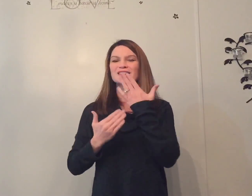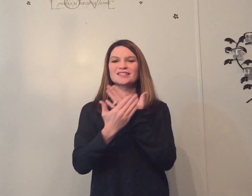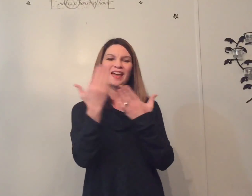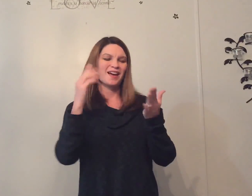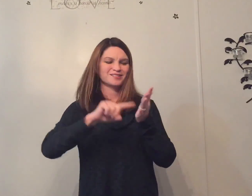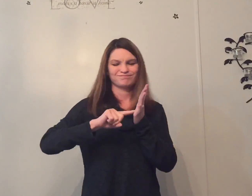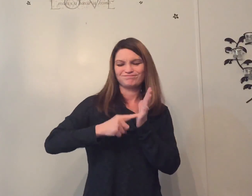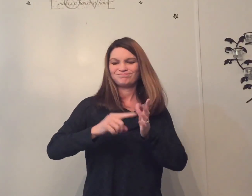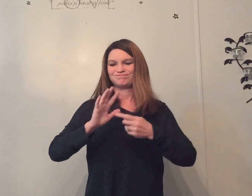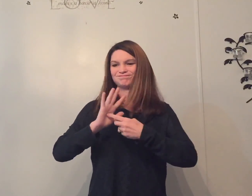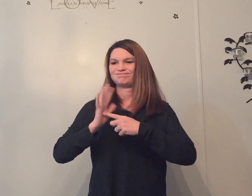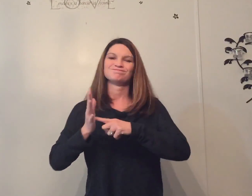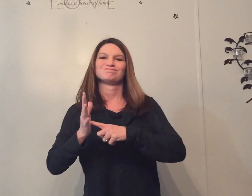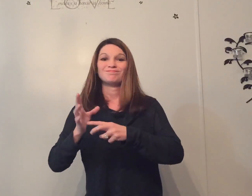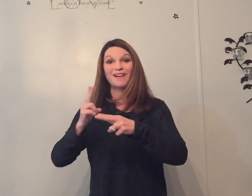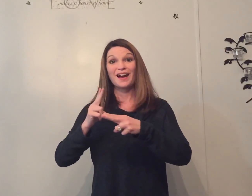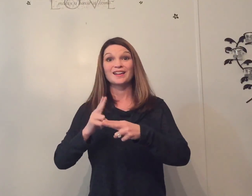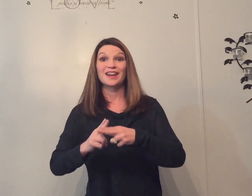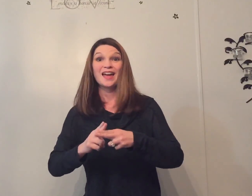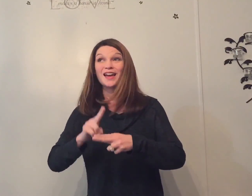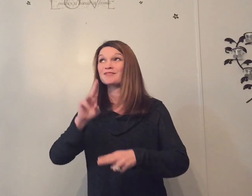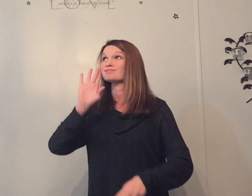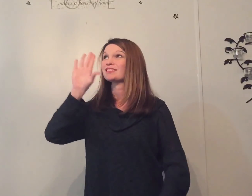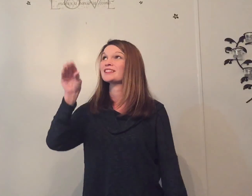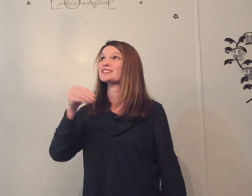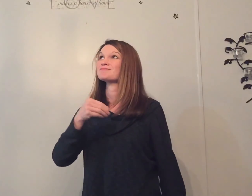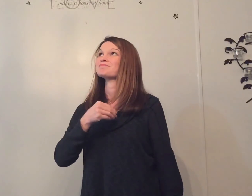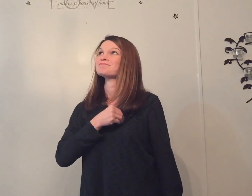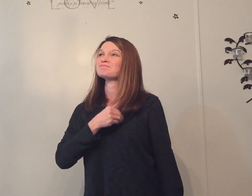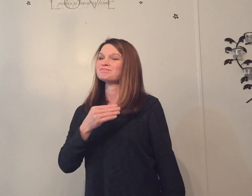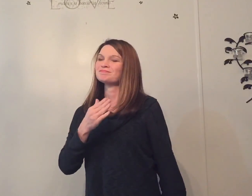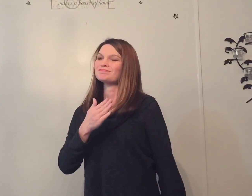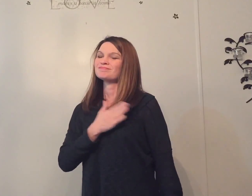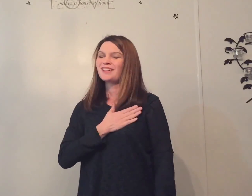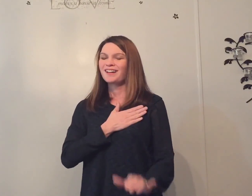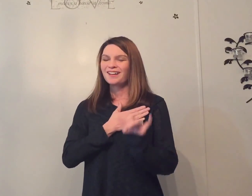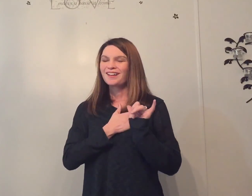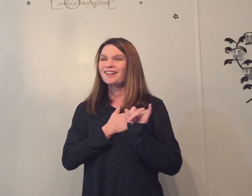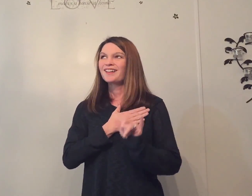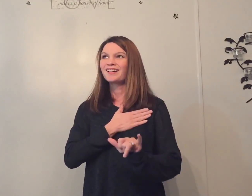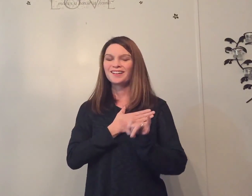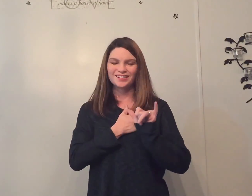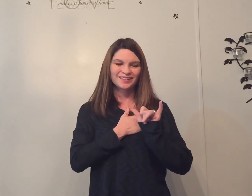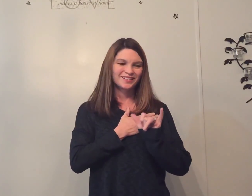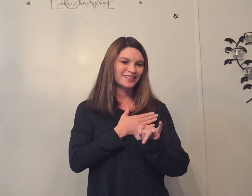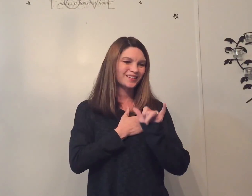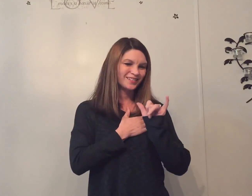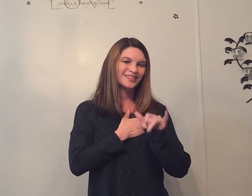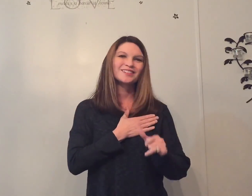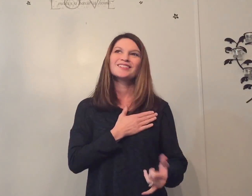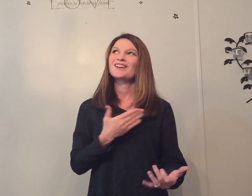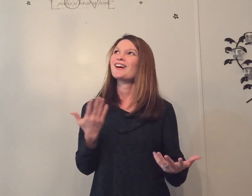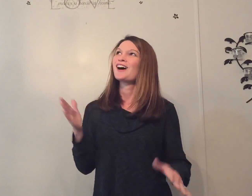hands, My name is risen on His heart, I know that while